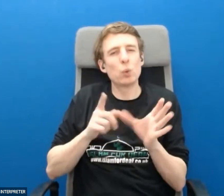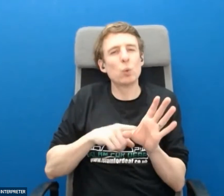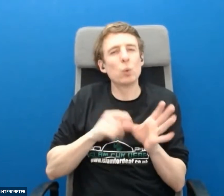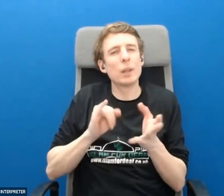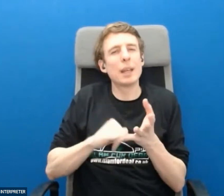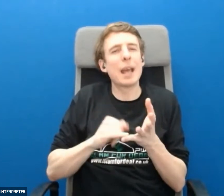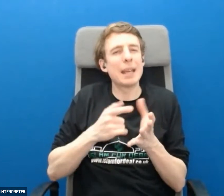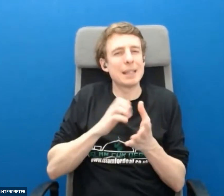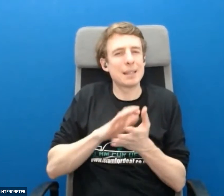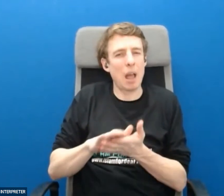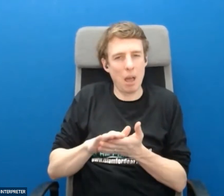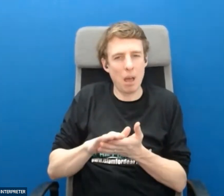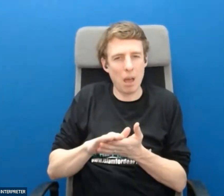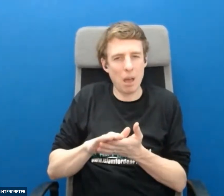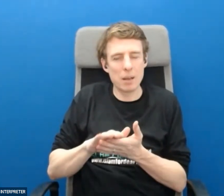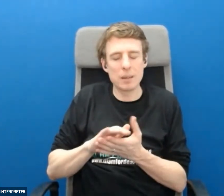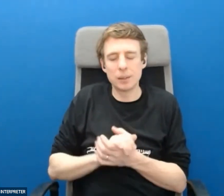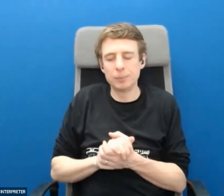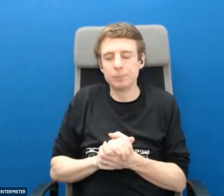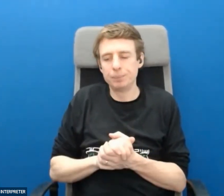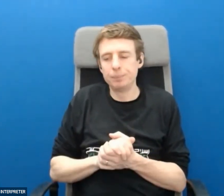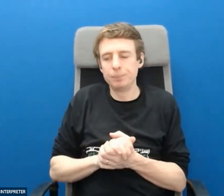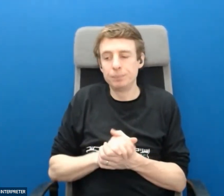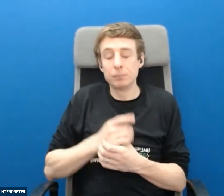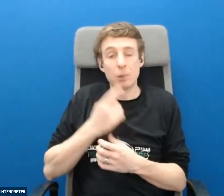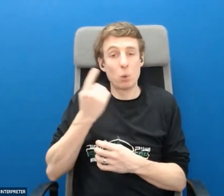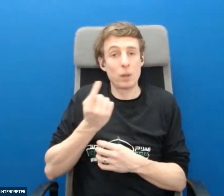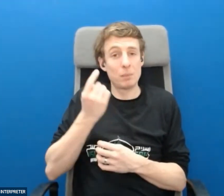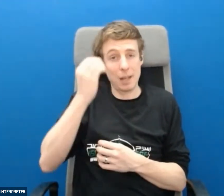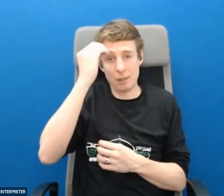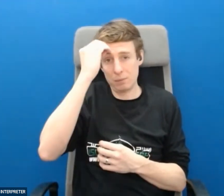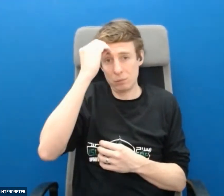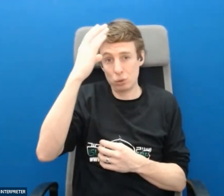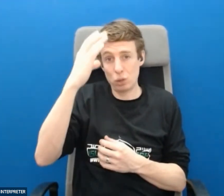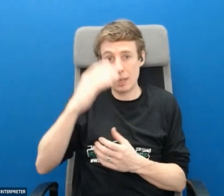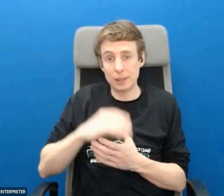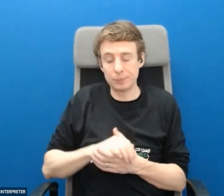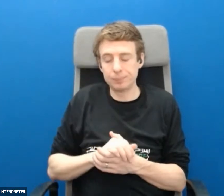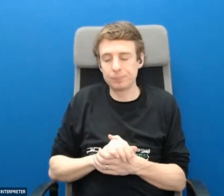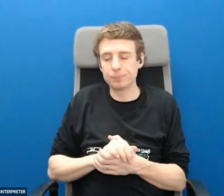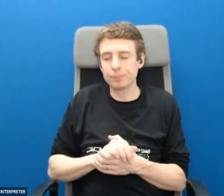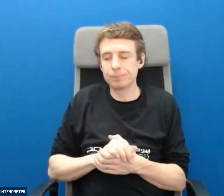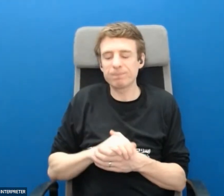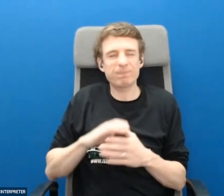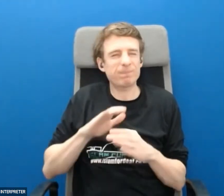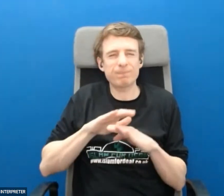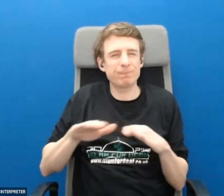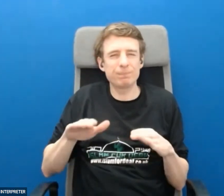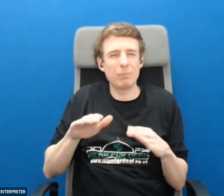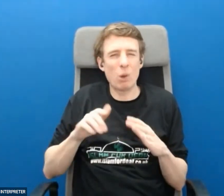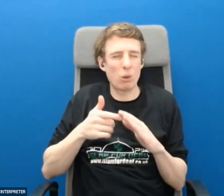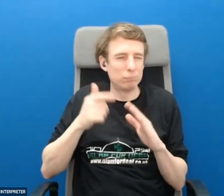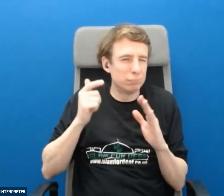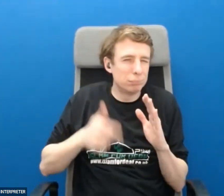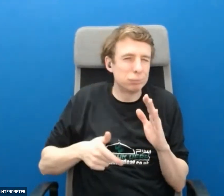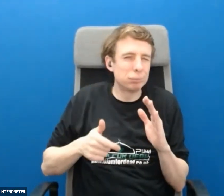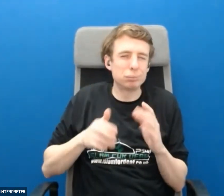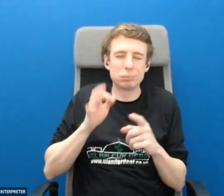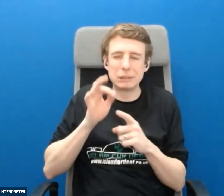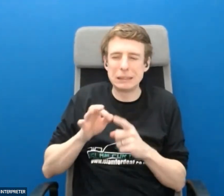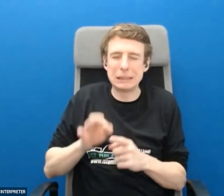U-N-A-Y-Z-A-H. And the sheikh, he had, without going into too much detail, because we could actually go into